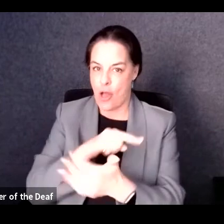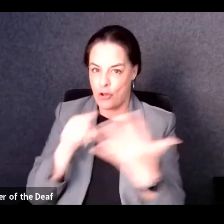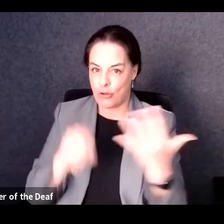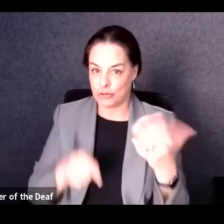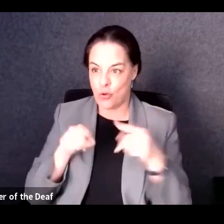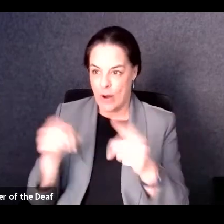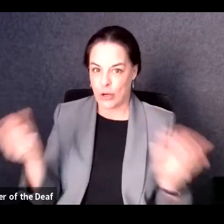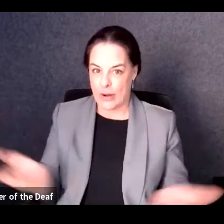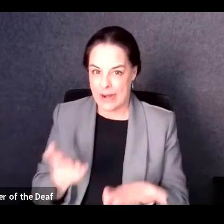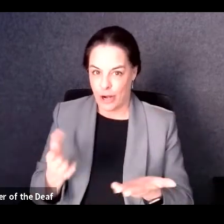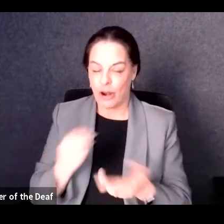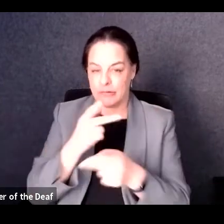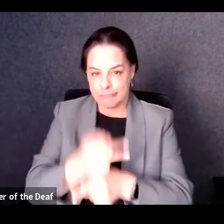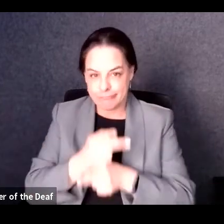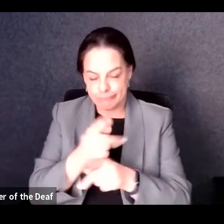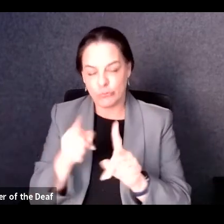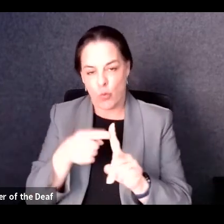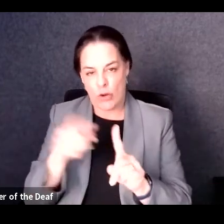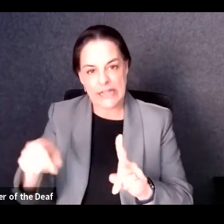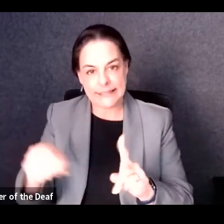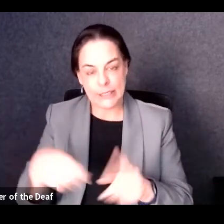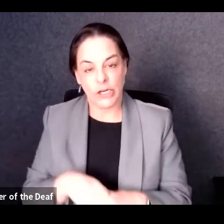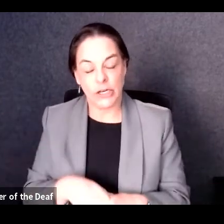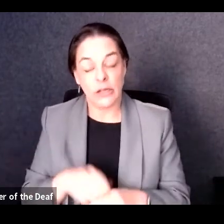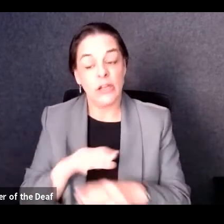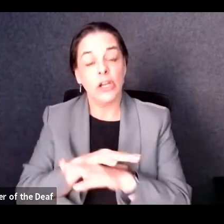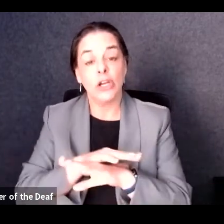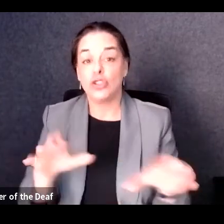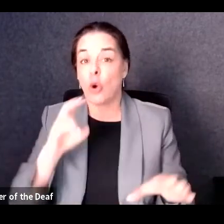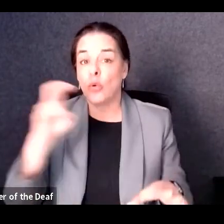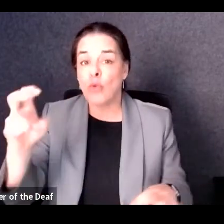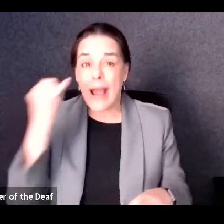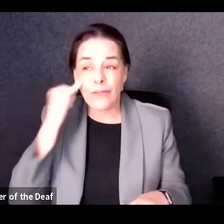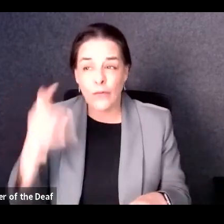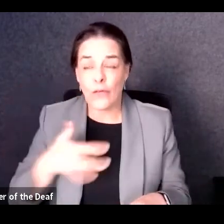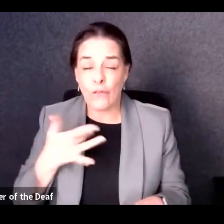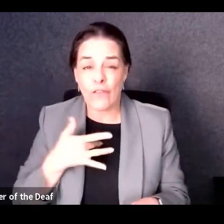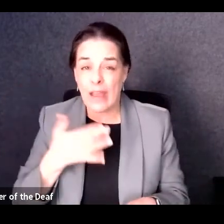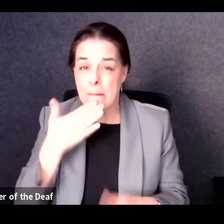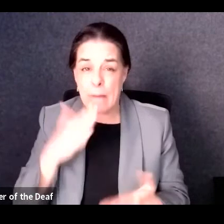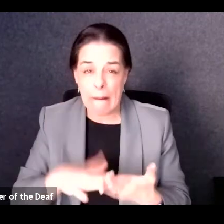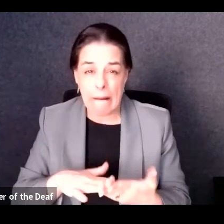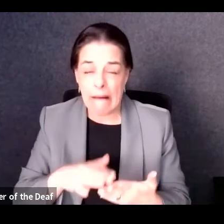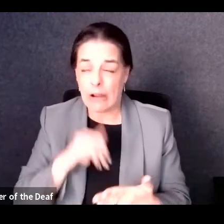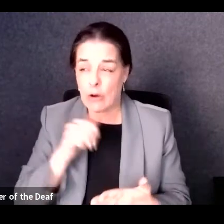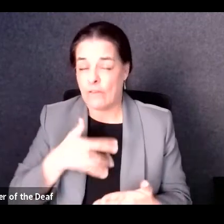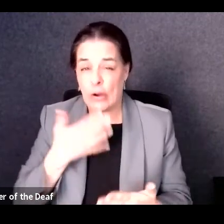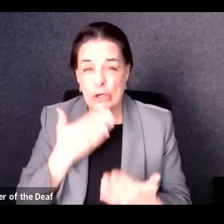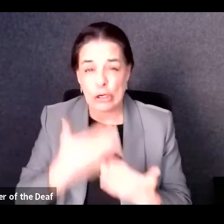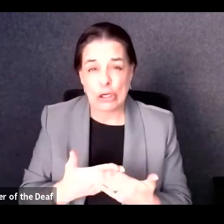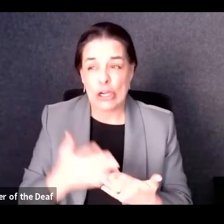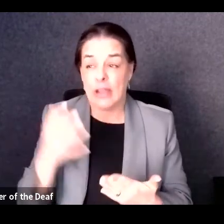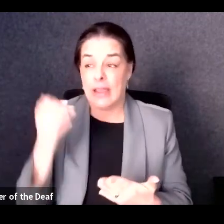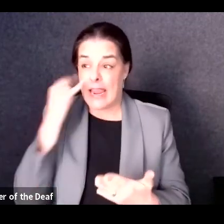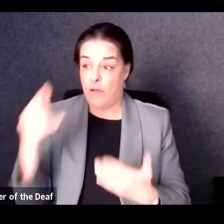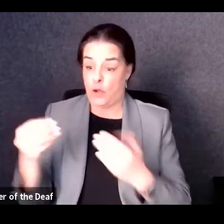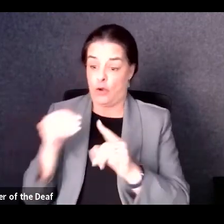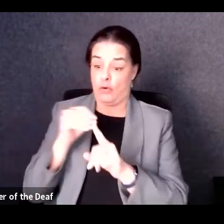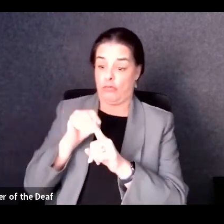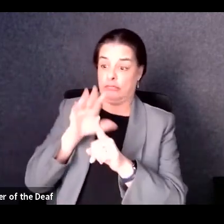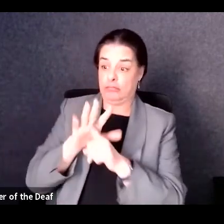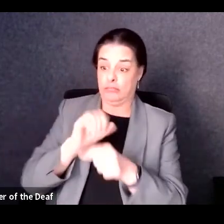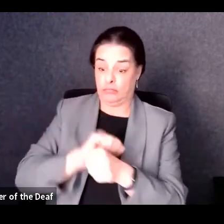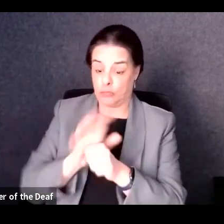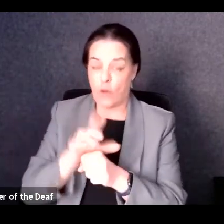and take precautions as necessary. Certainly don't travel if you're not feeling well. If you've been exposed to COVID, you need to be